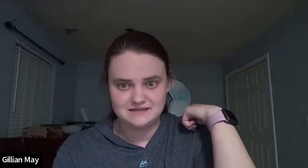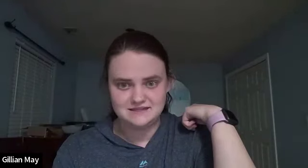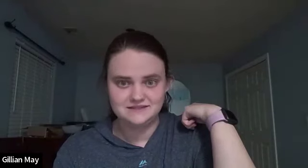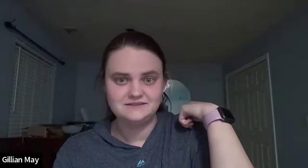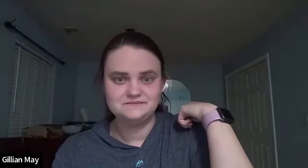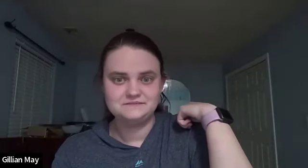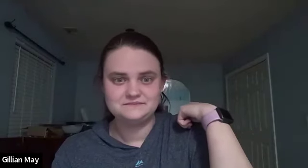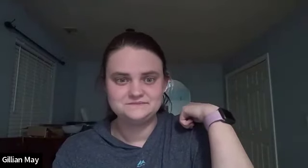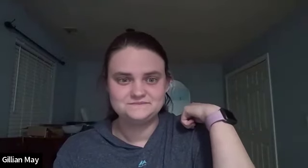S.